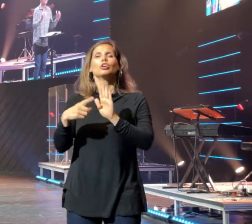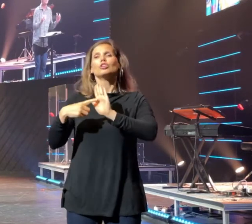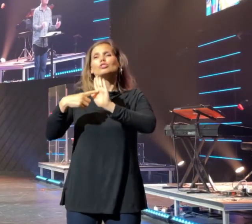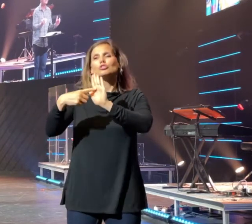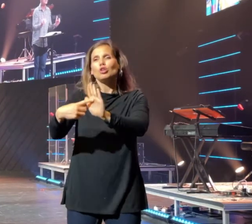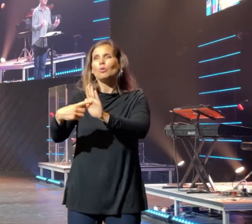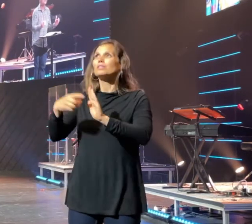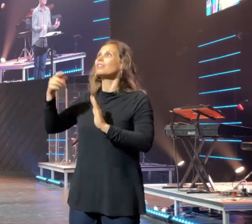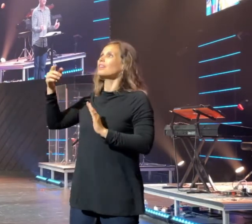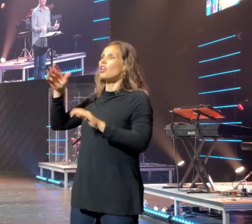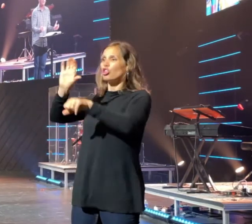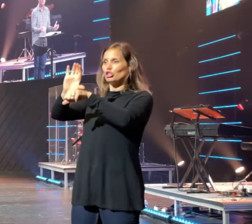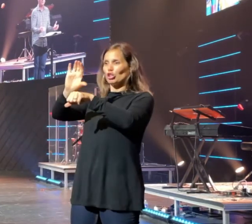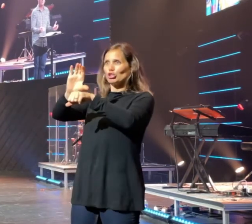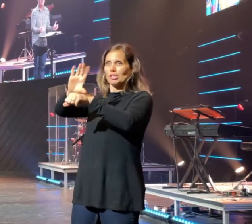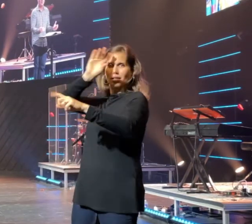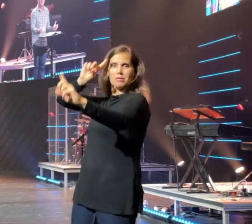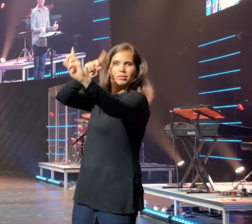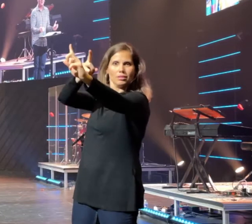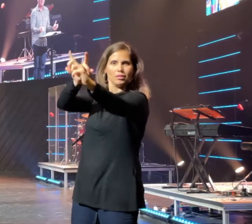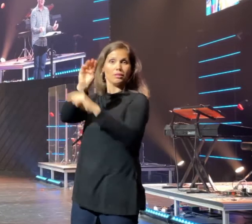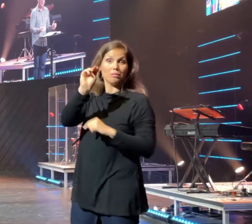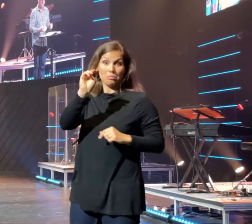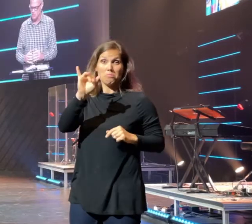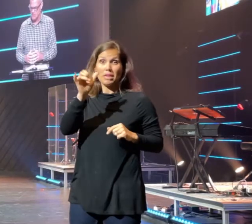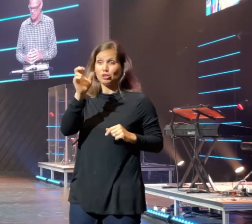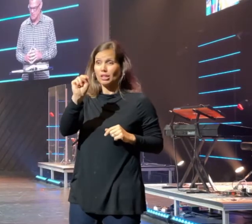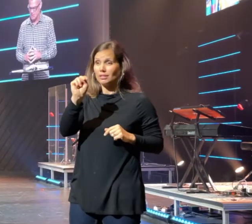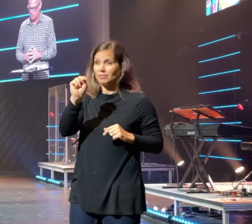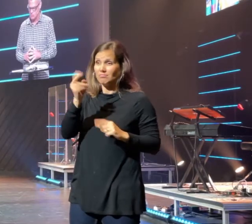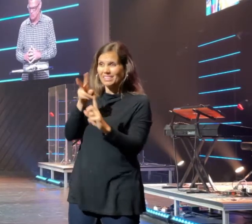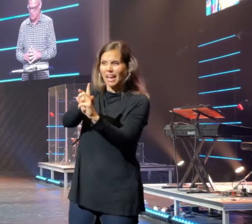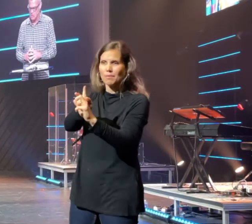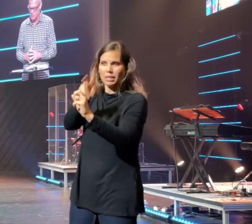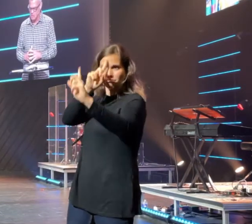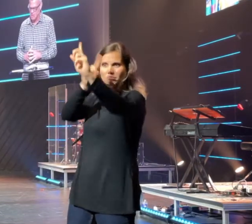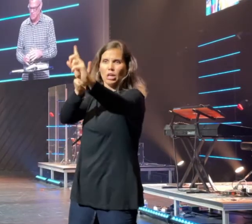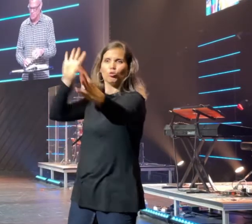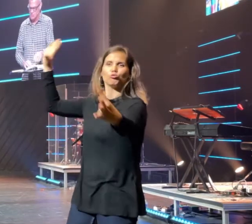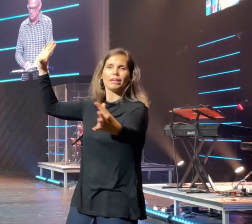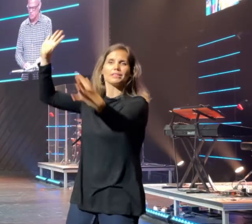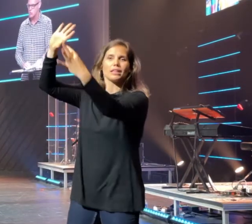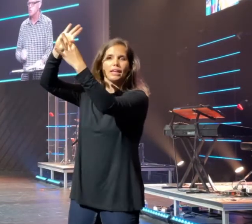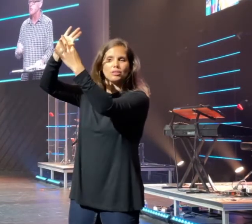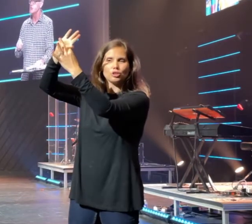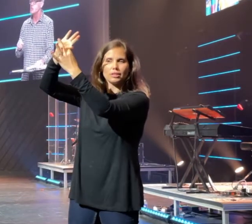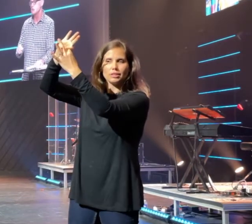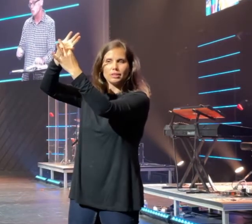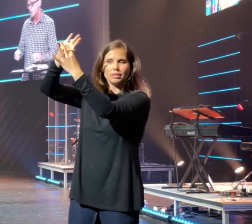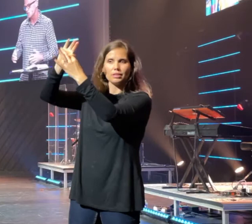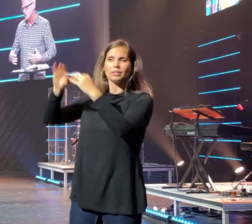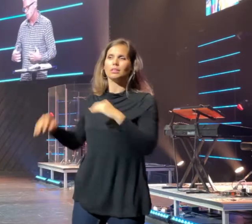actual mission of the church, okay, that Jesus Christ came to inaugurate. The mission of the church. In